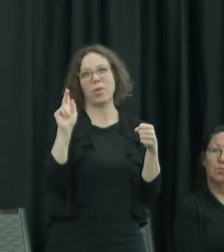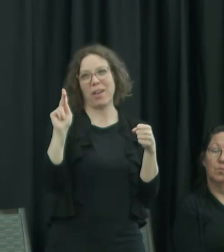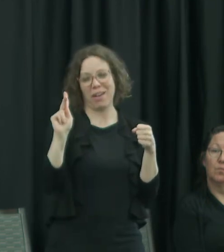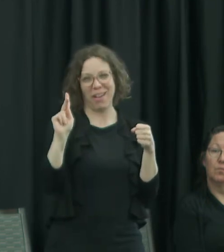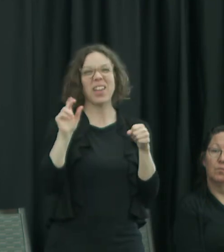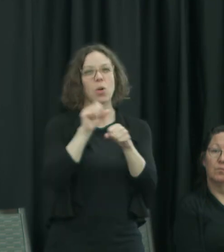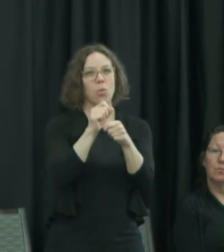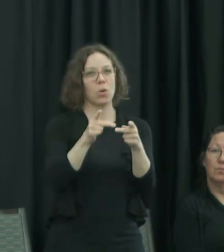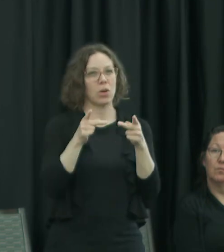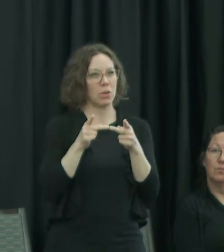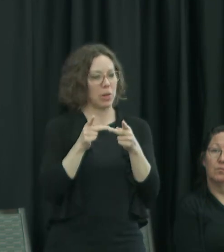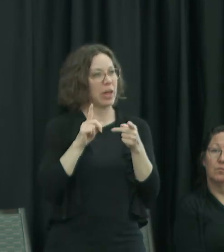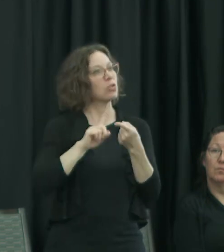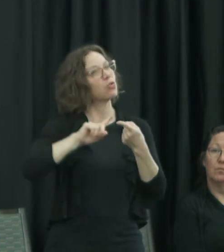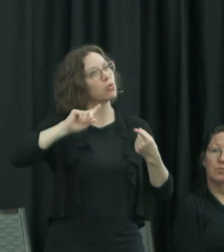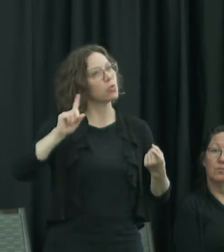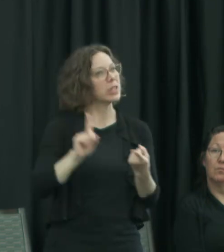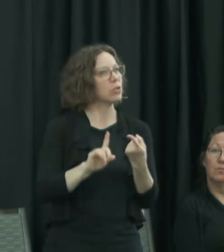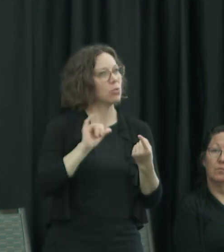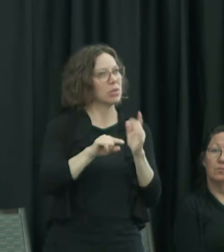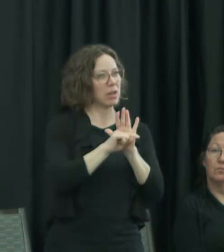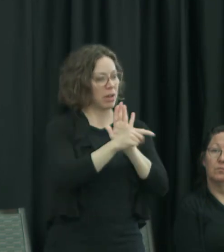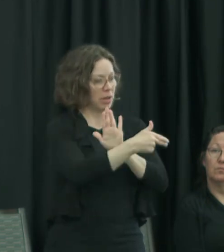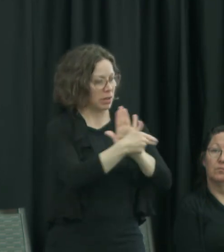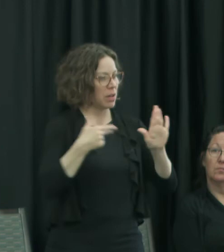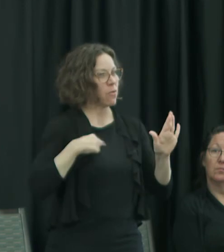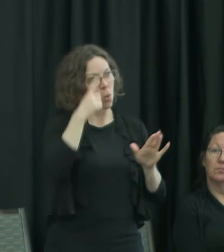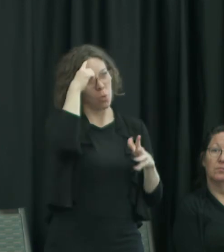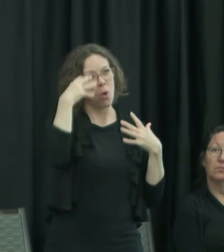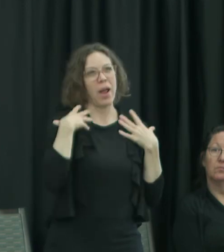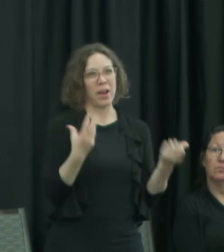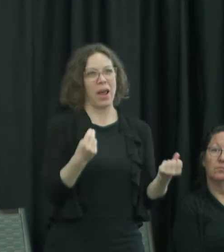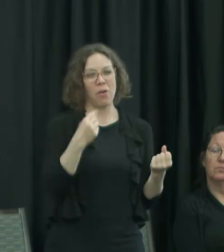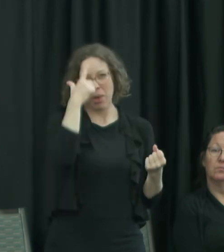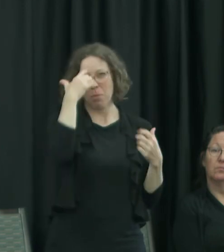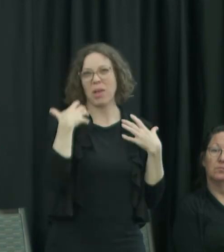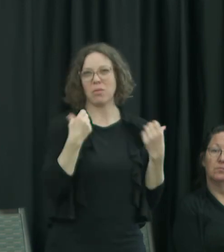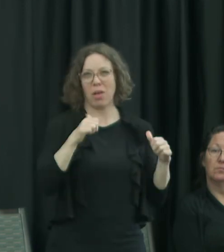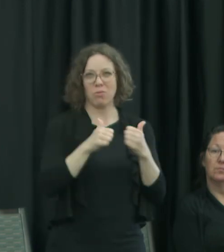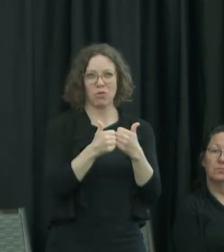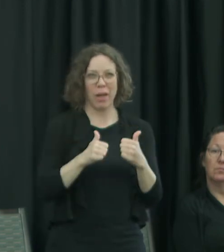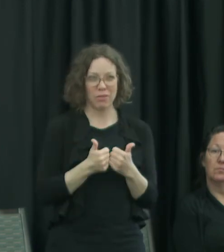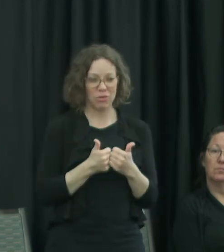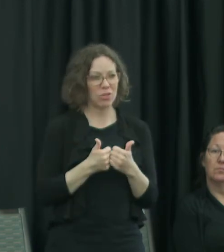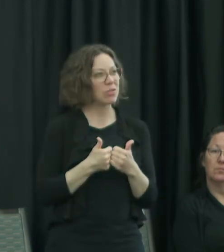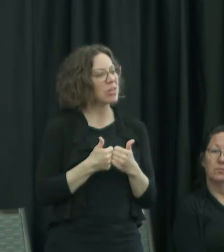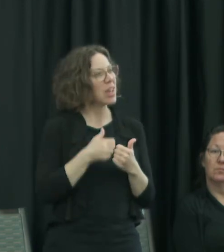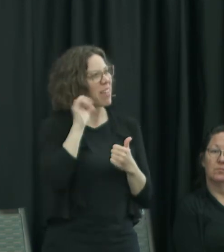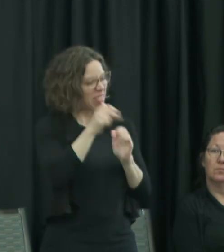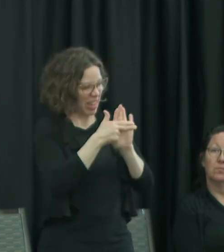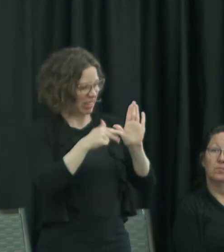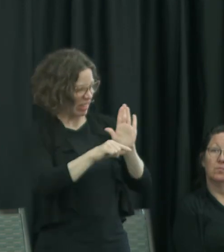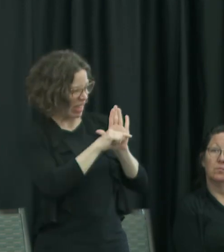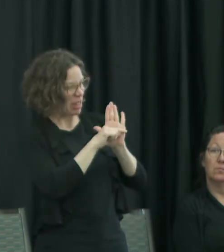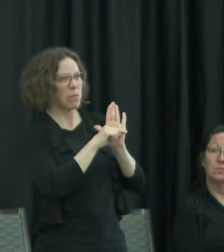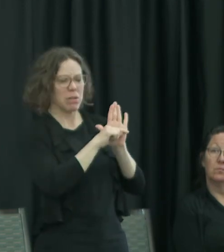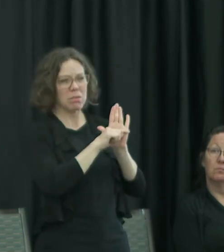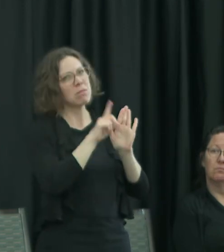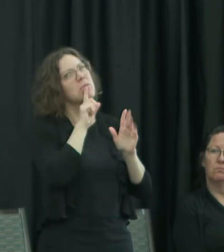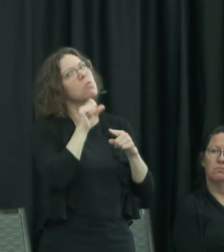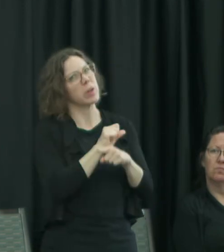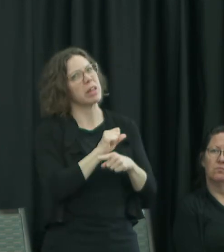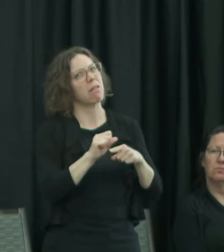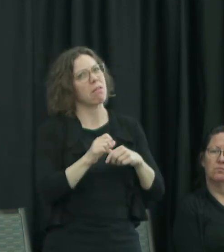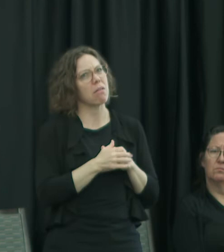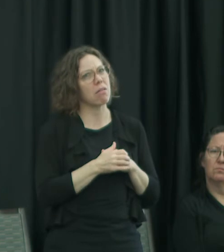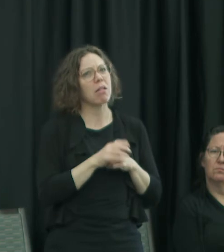stigma of brain health and substance use challenges. The stigma of having brain health challenges or an addiction is real, and Lynn